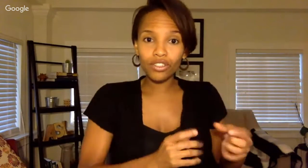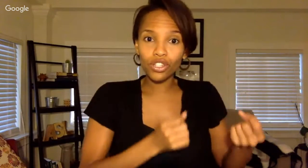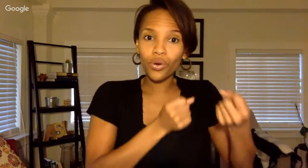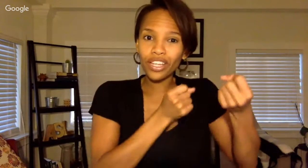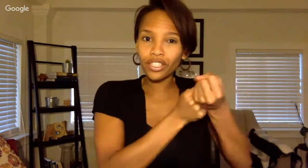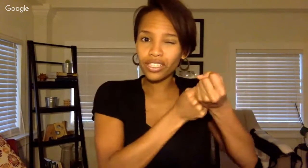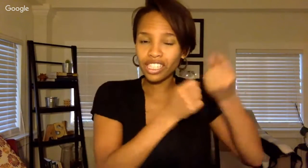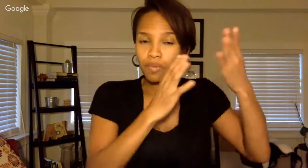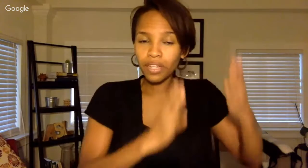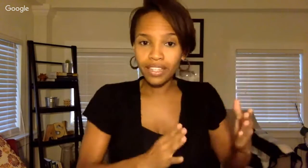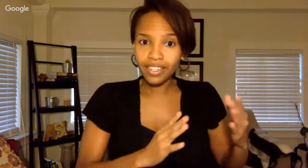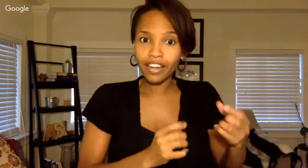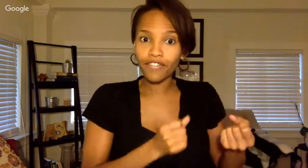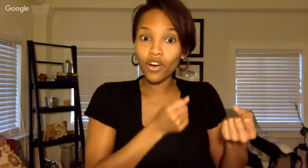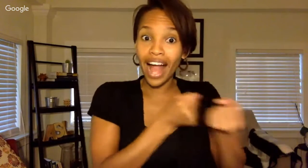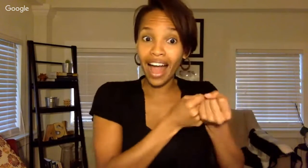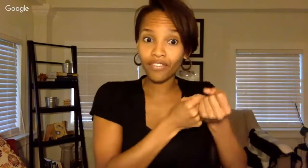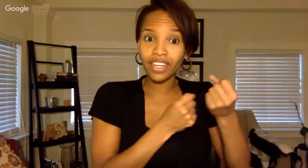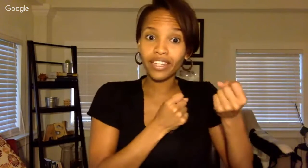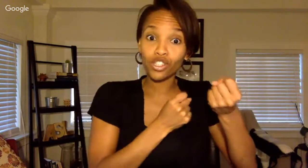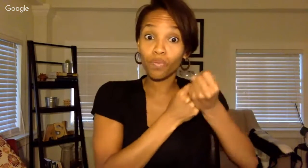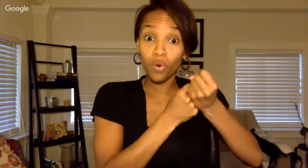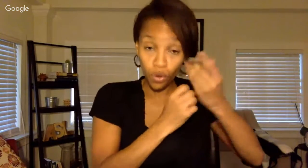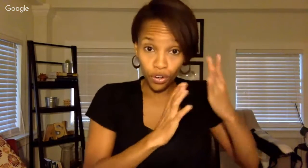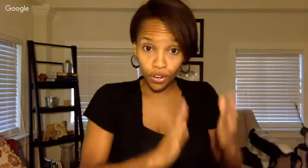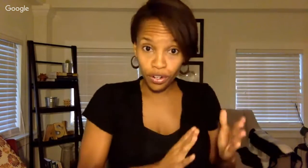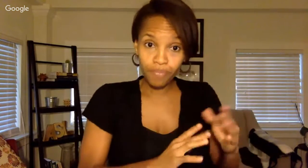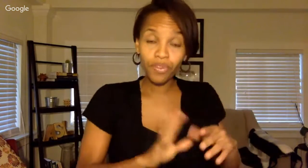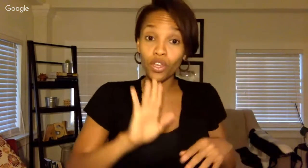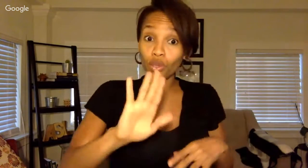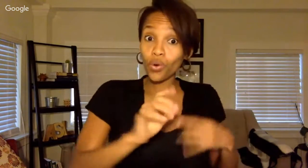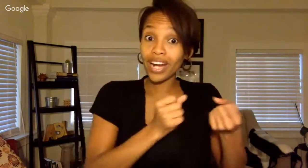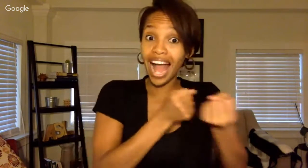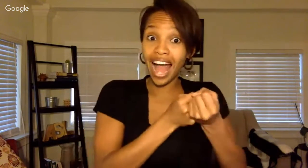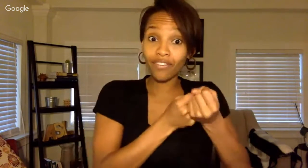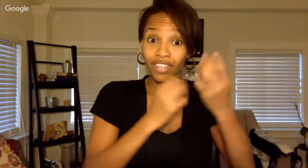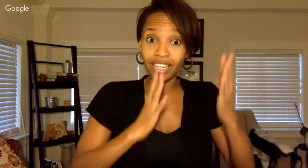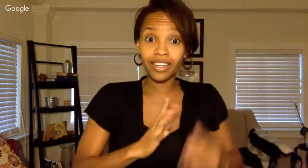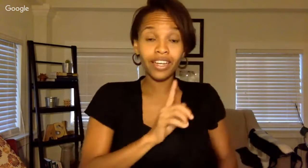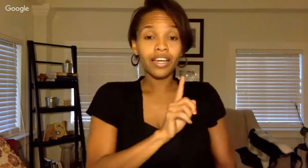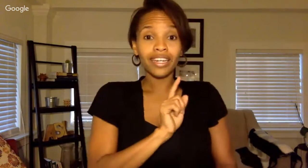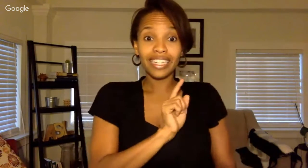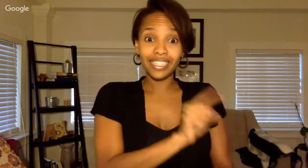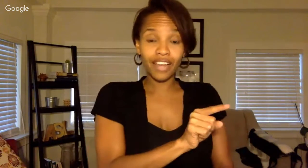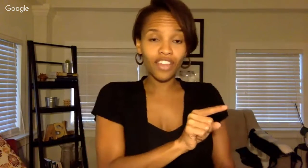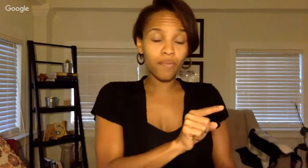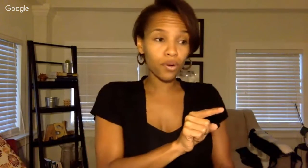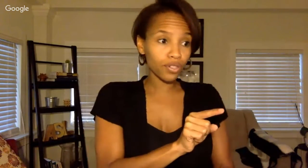So this is typically the sign for advocate, supporter. Your advocate, gonna set that person